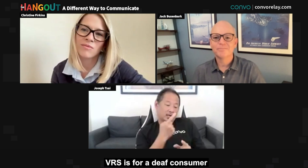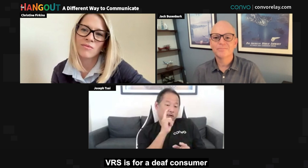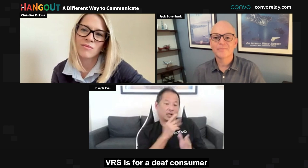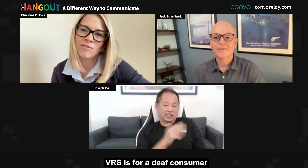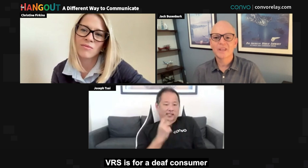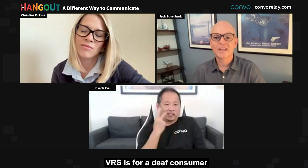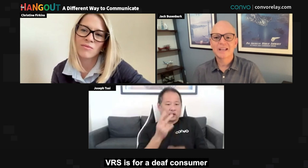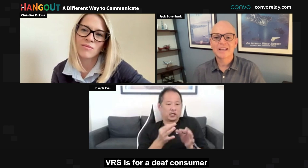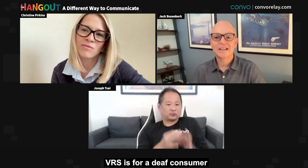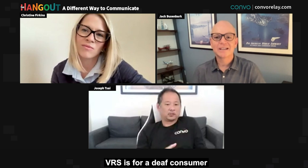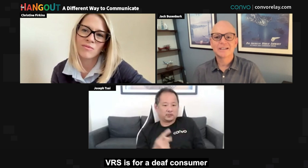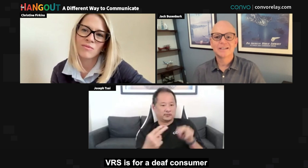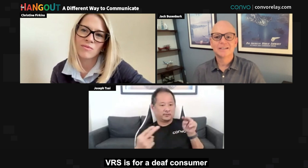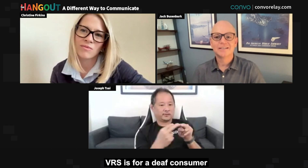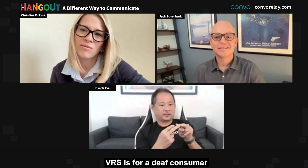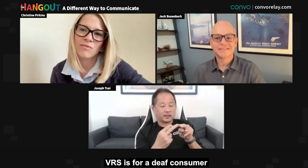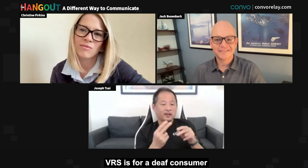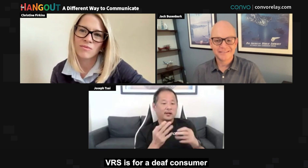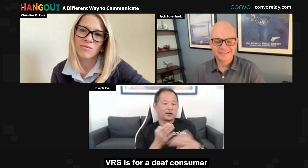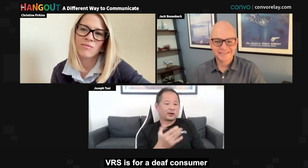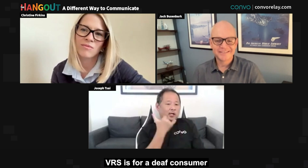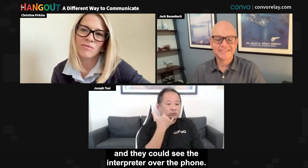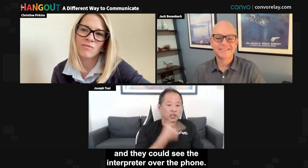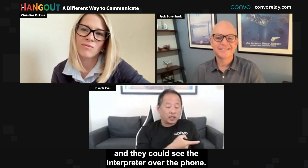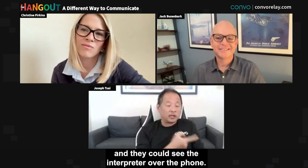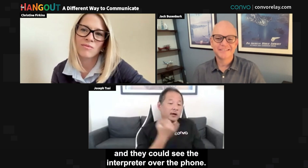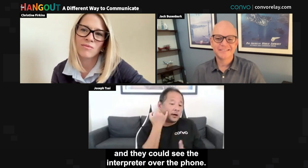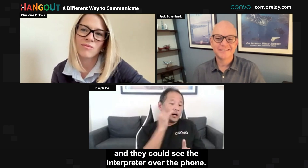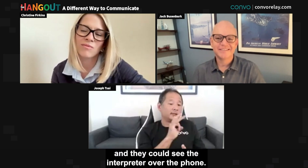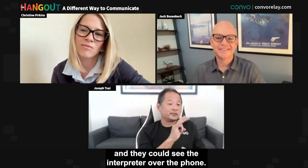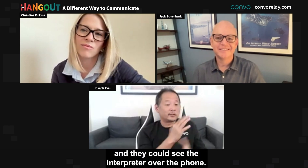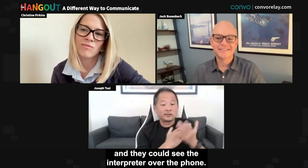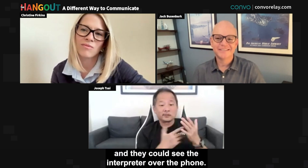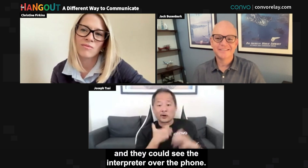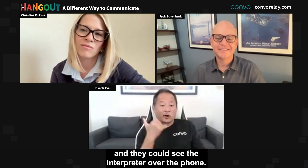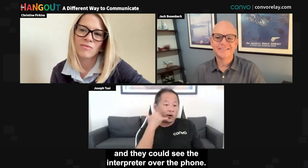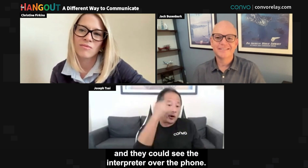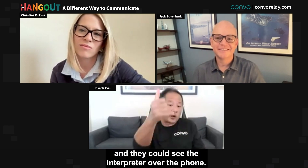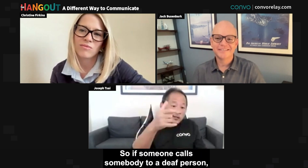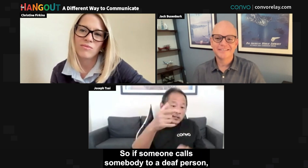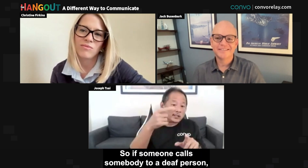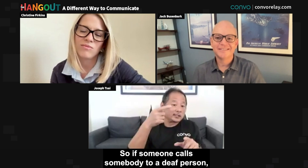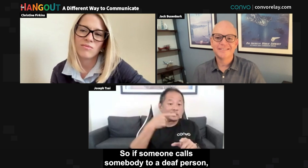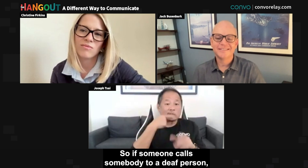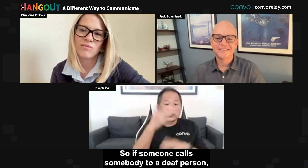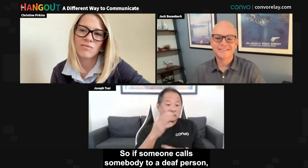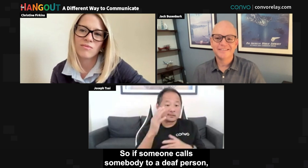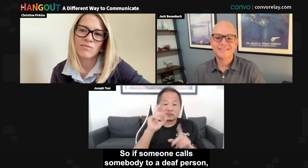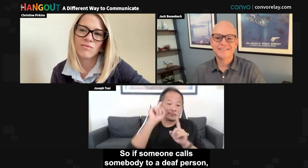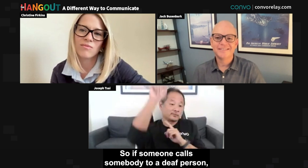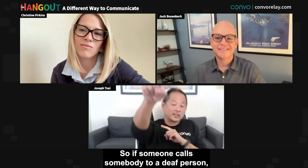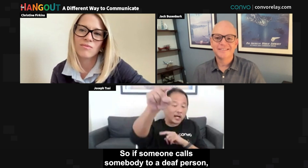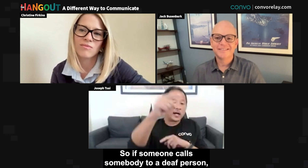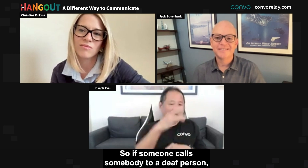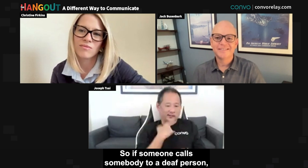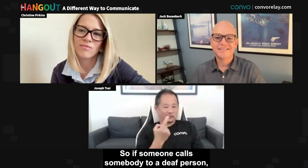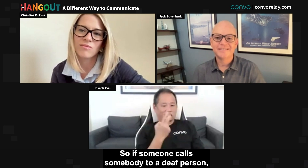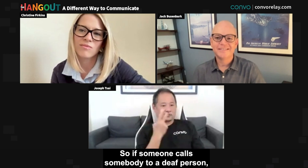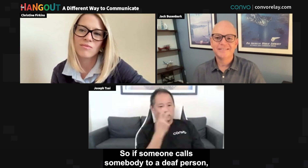VRS is for a deaf consumer, and they could see the interpreter over the phone. So if someone calls somebody to a deaf person,